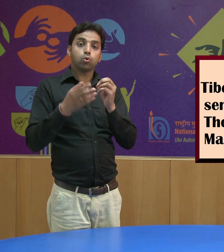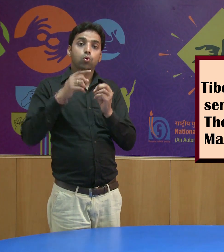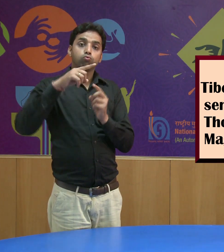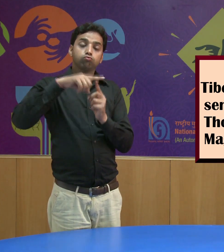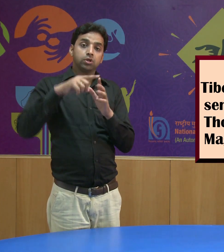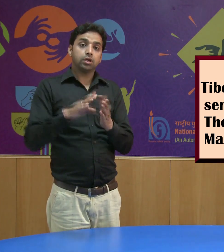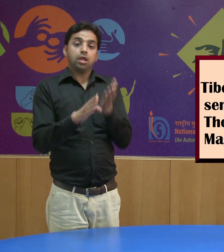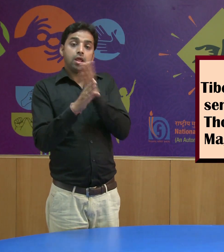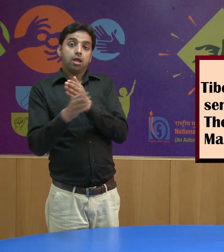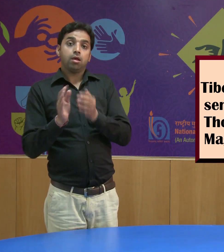Magadha.